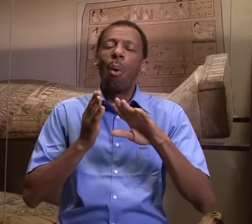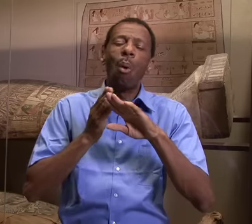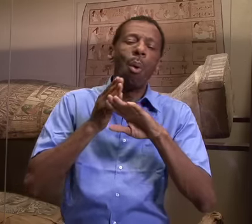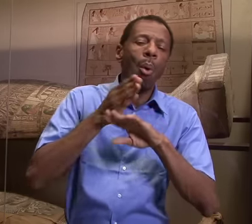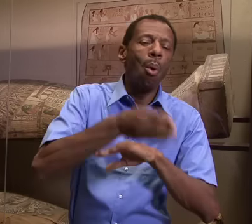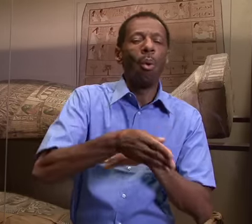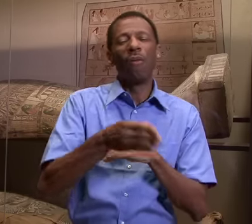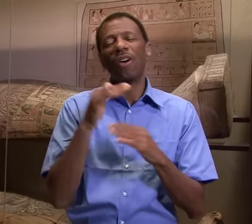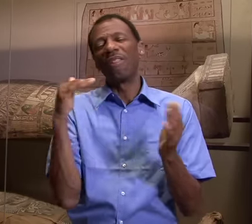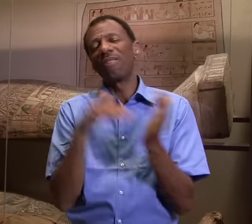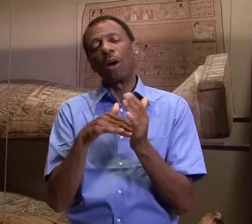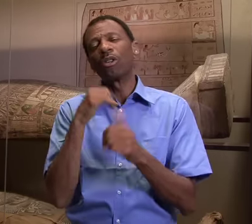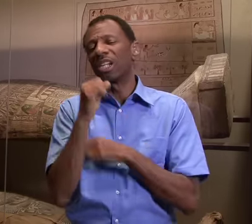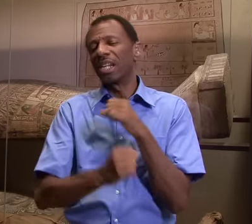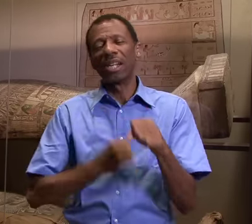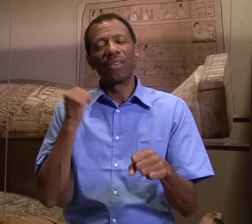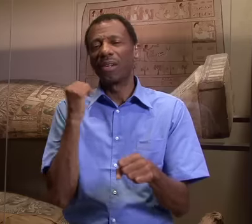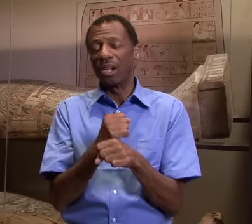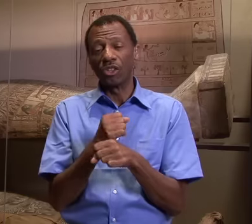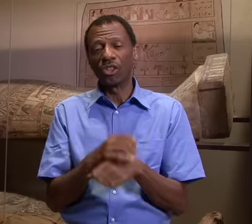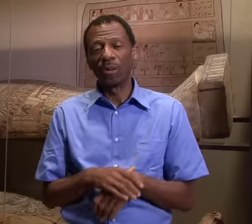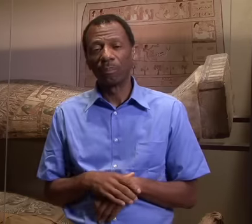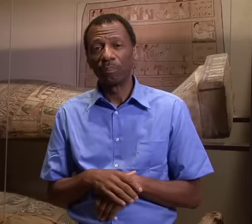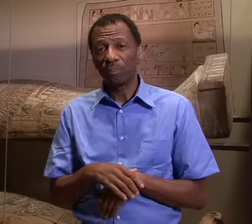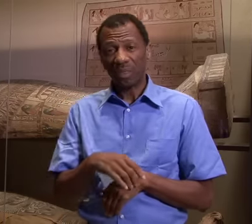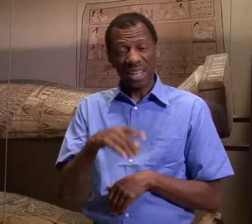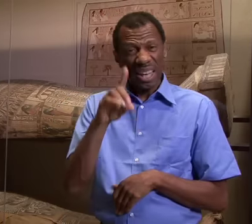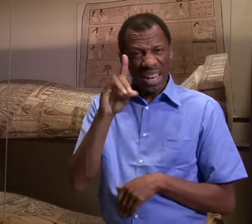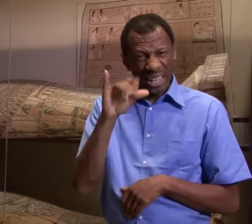developed over thousands of years.